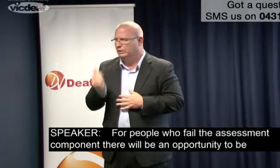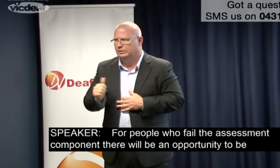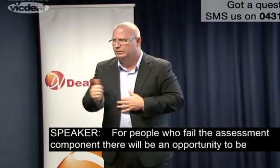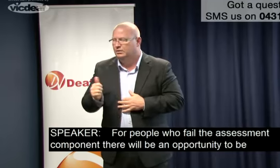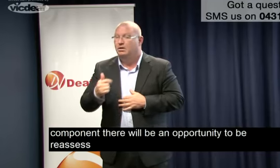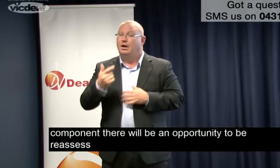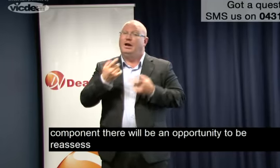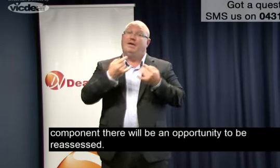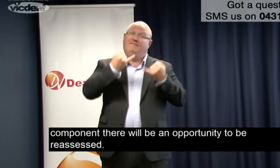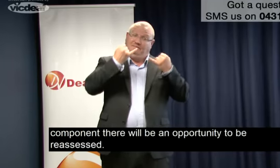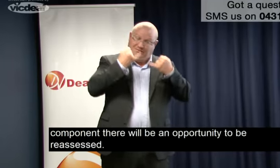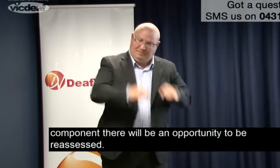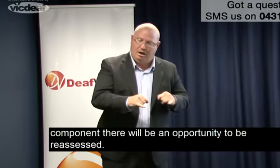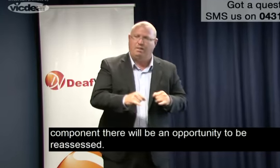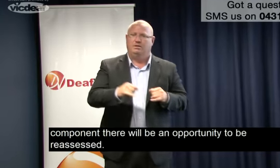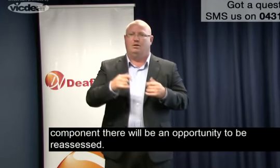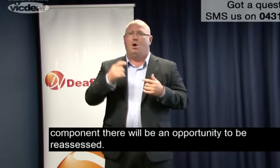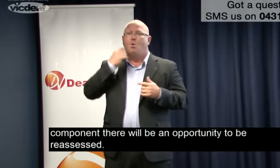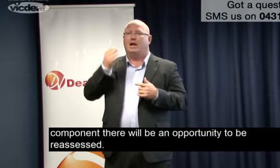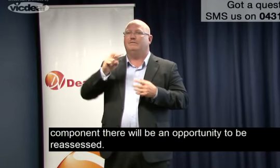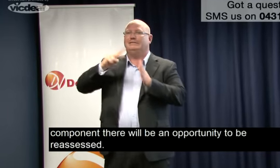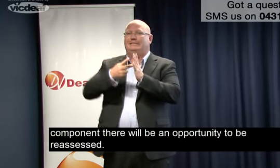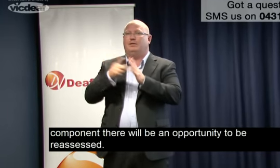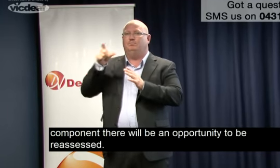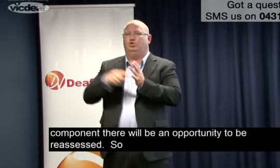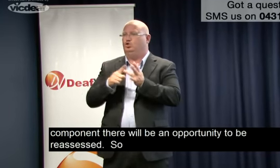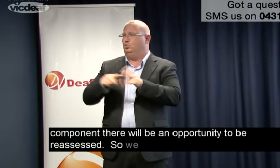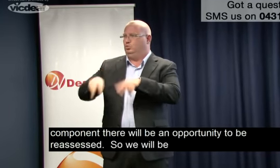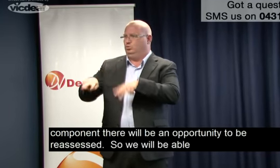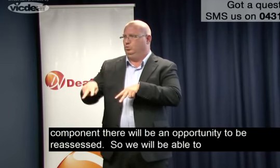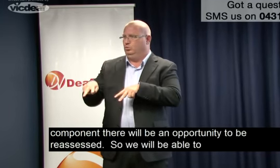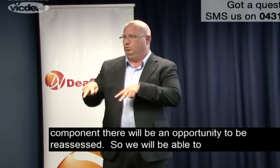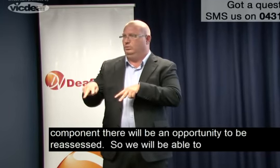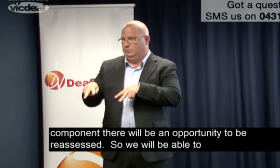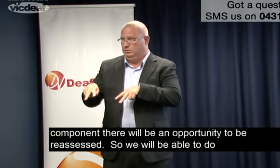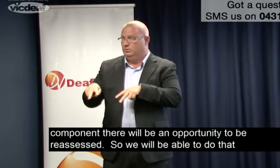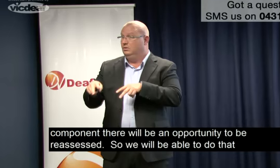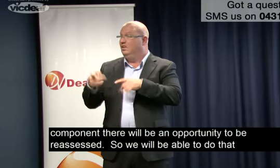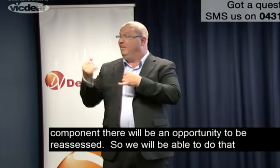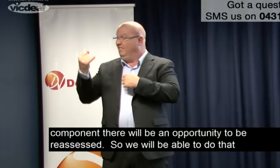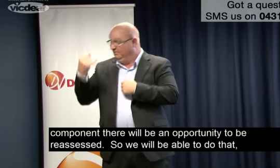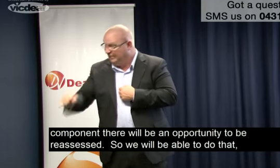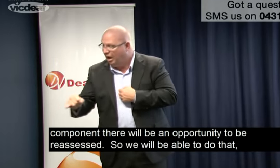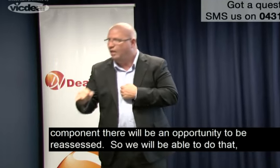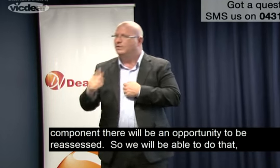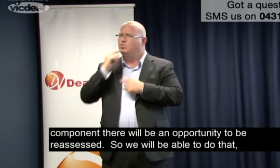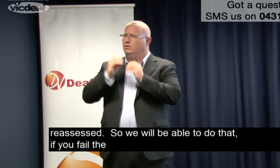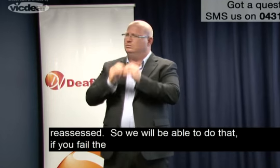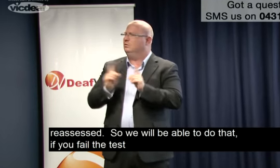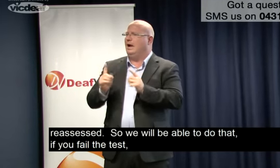an appeal process, so you'll be able to do that. If you do fail the test, then there'll be a second person who can assess you. If you fail